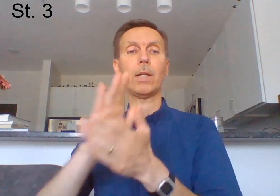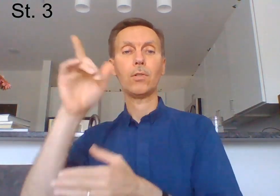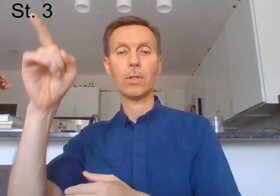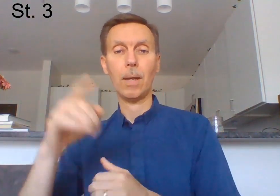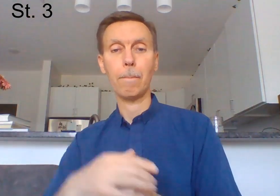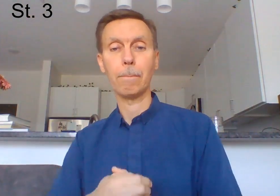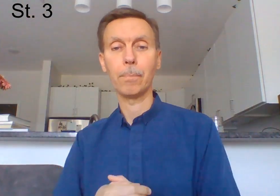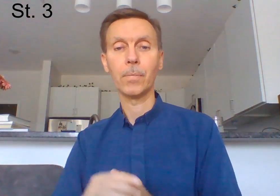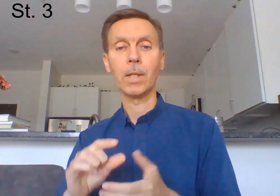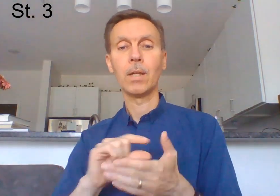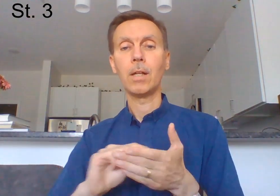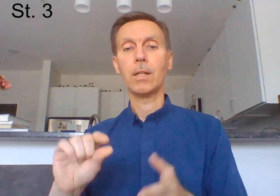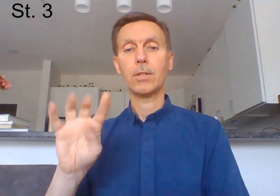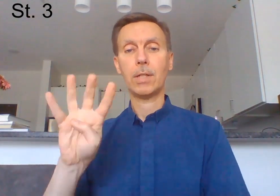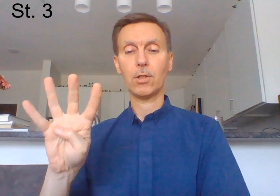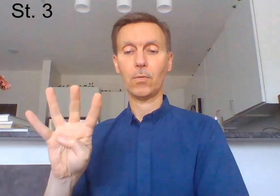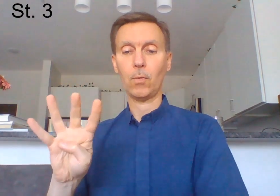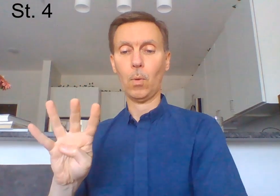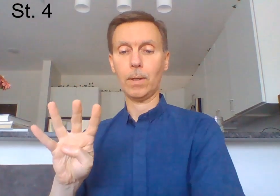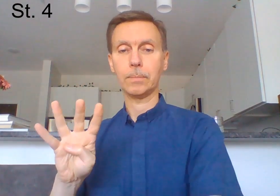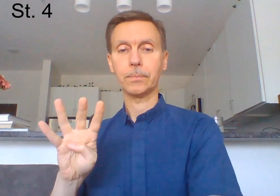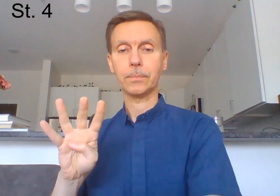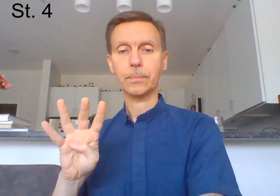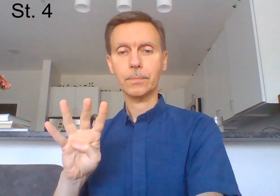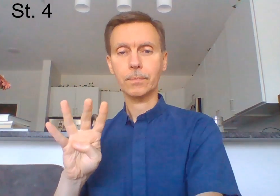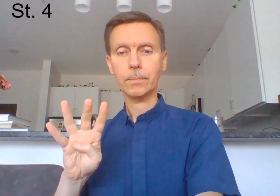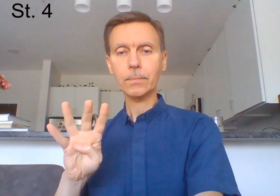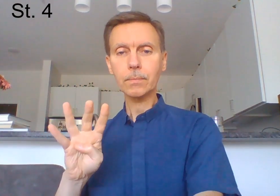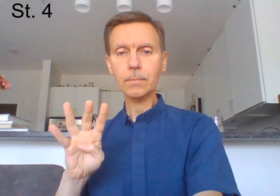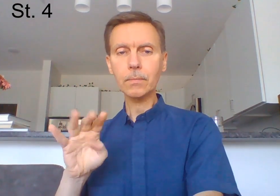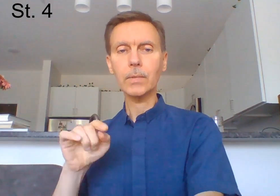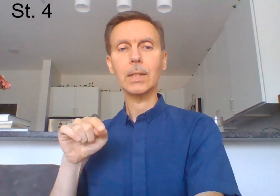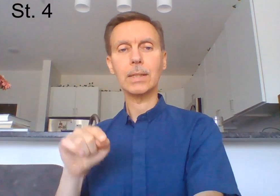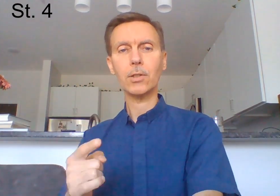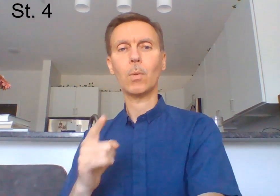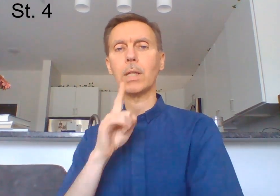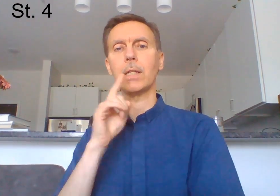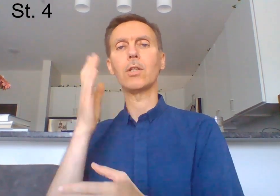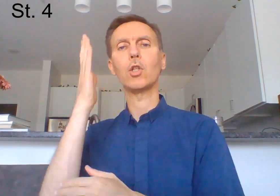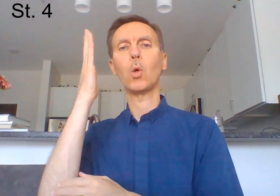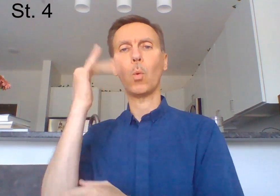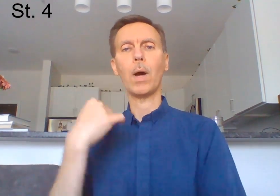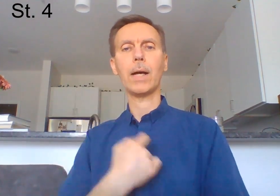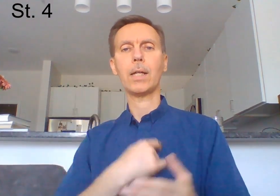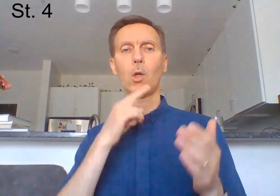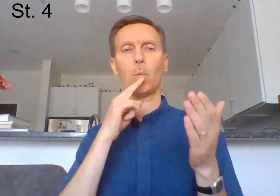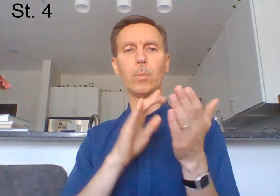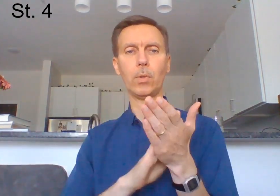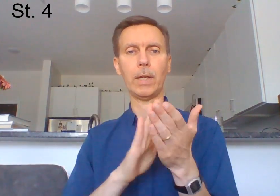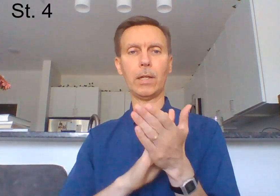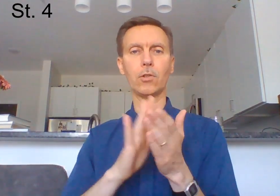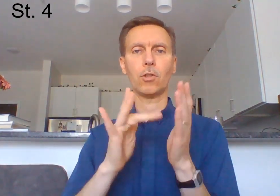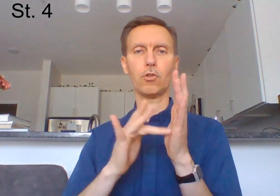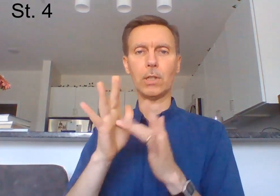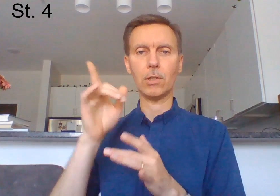praises him. Stanza 4. This one is why we praise